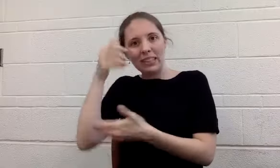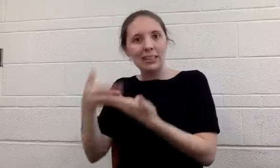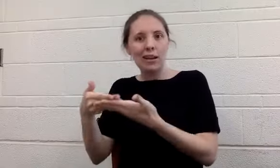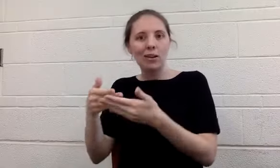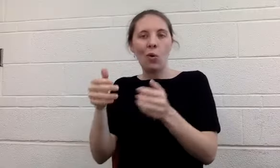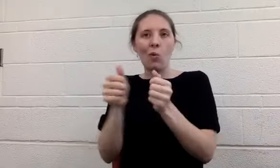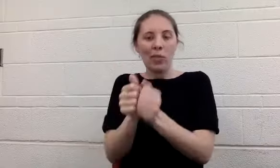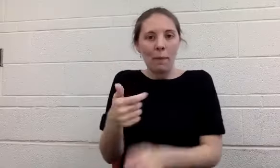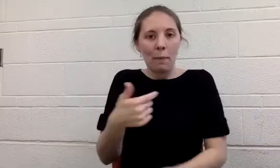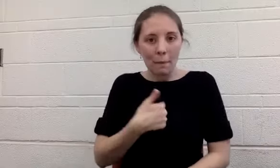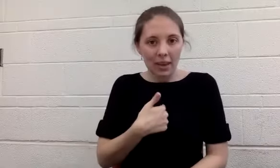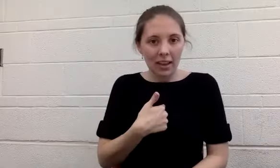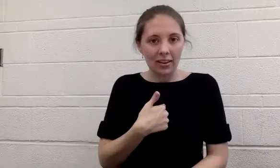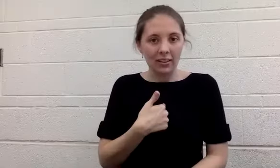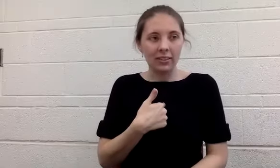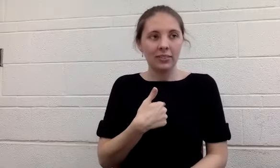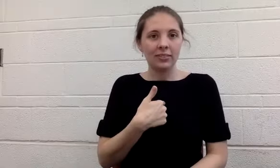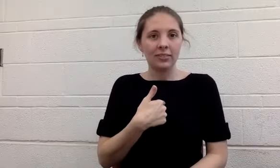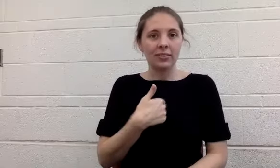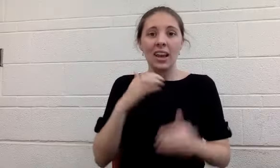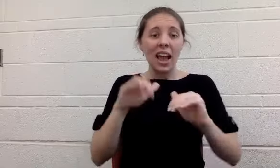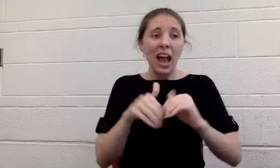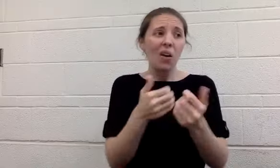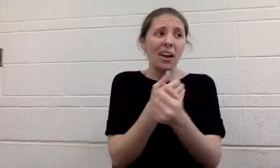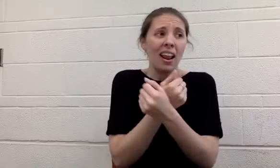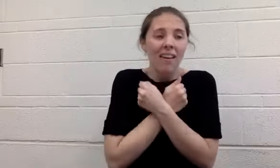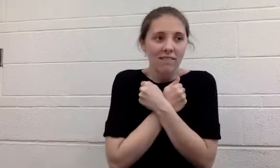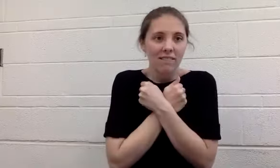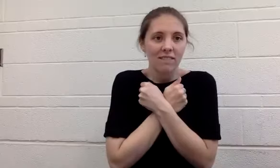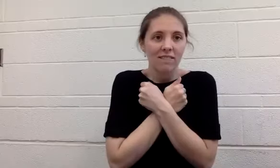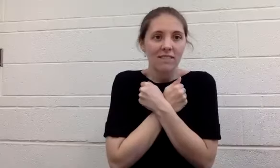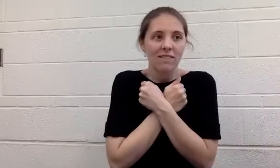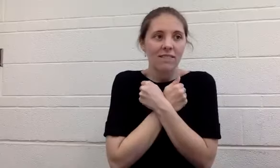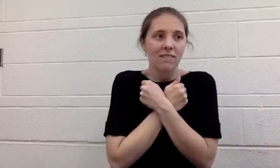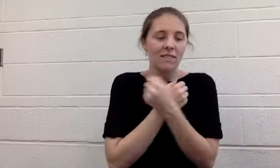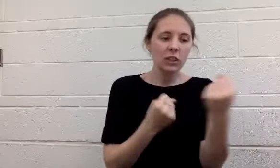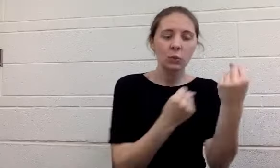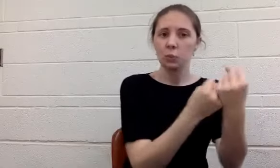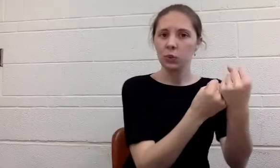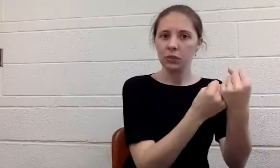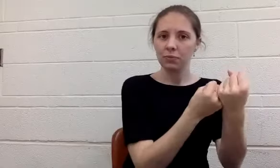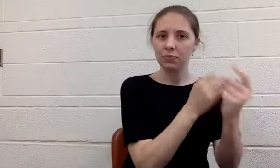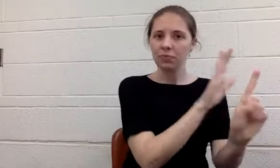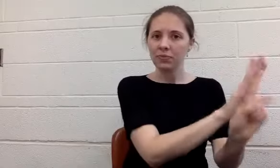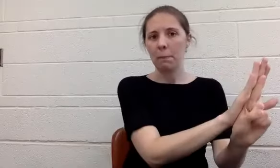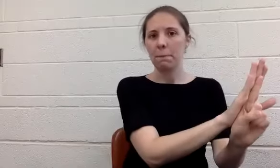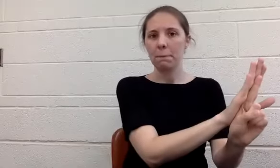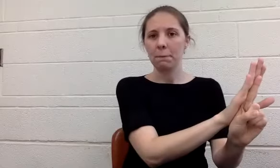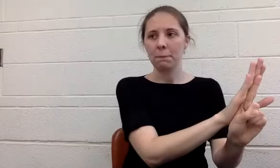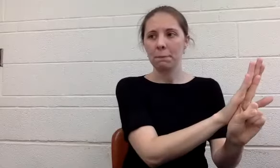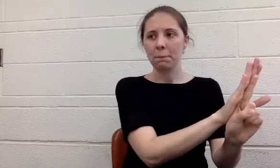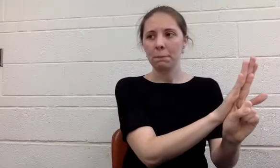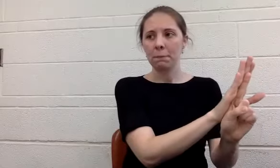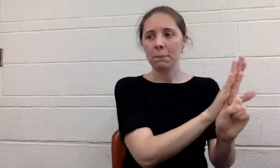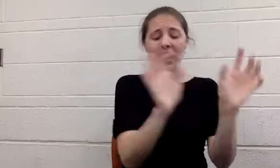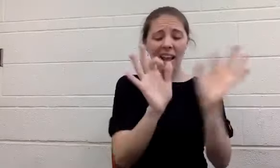he's in chapter 2 of the big book of AA. There is a solution, and I want to be there right along with him. I want to be there with him. I don't know where